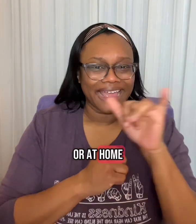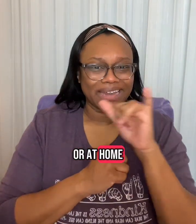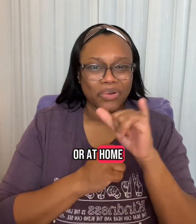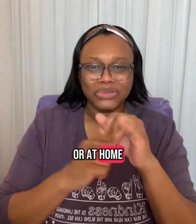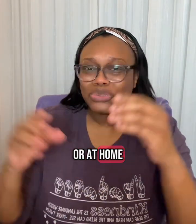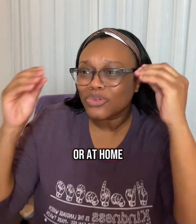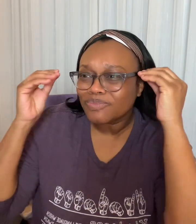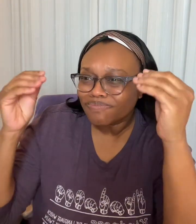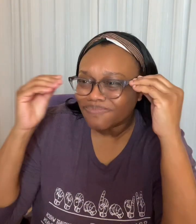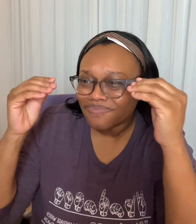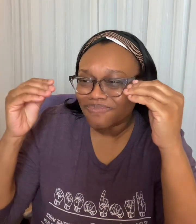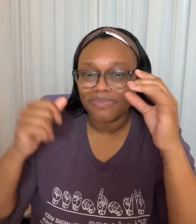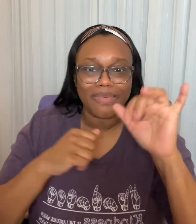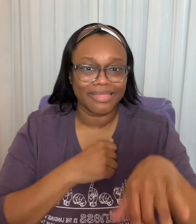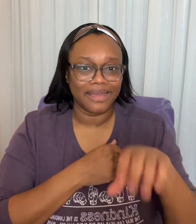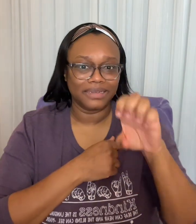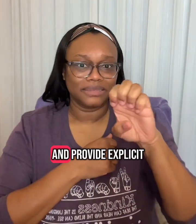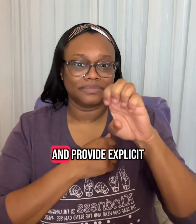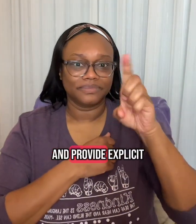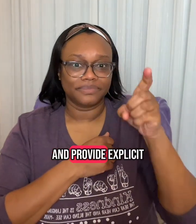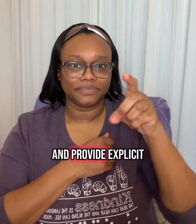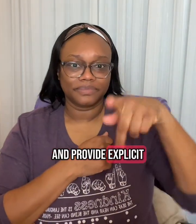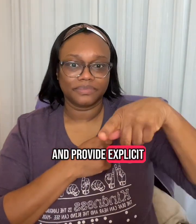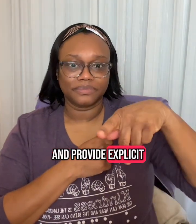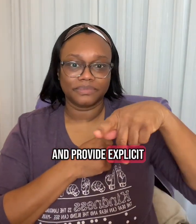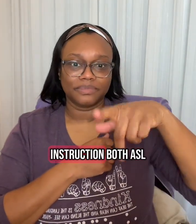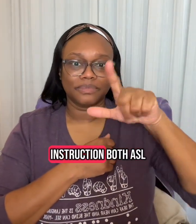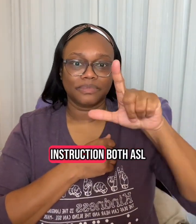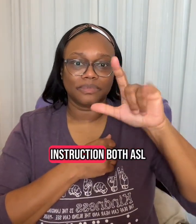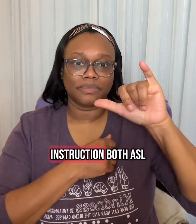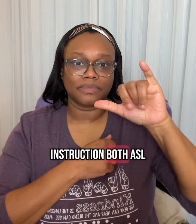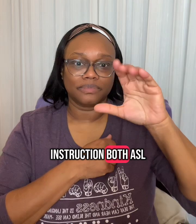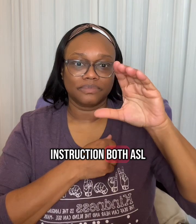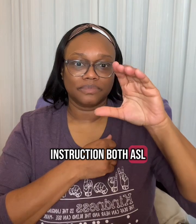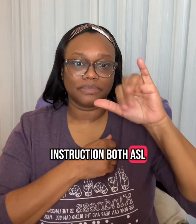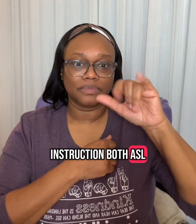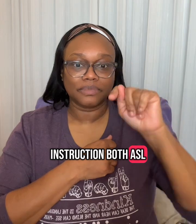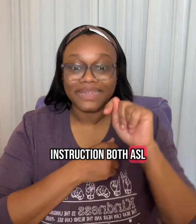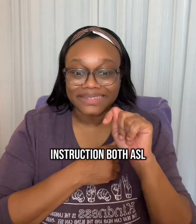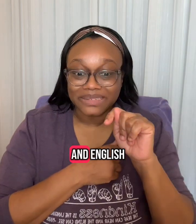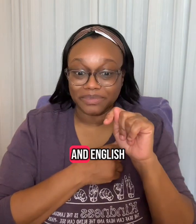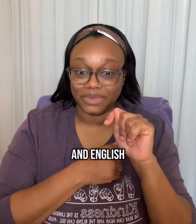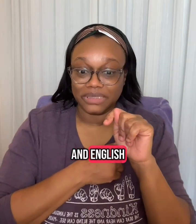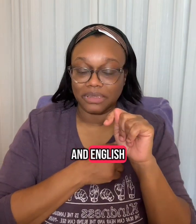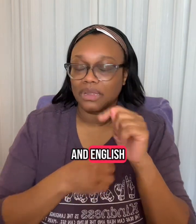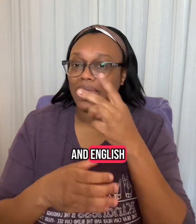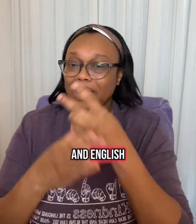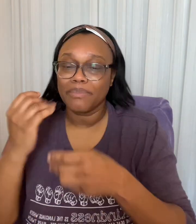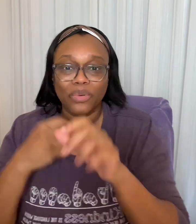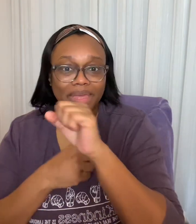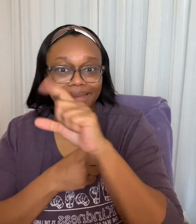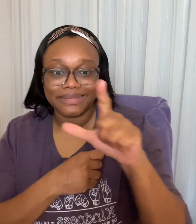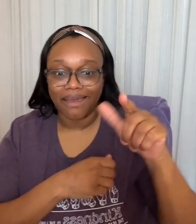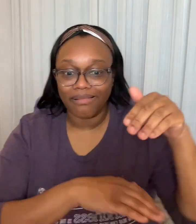home, and provide explicit instruction in both ASL and English.